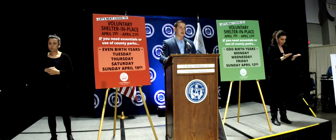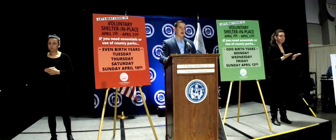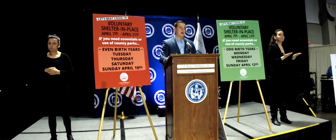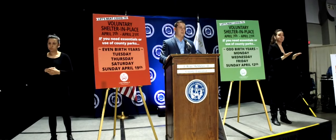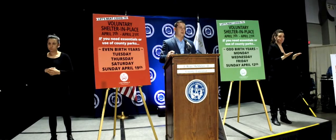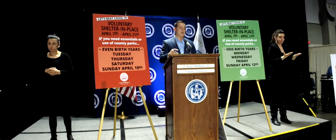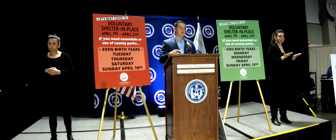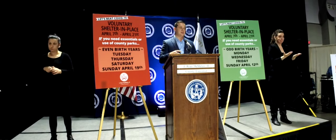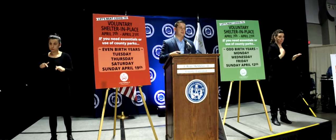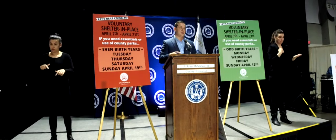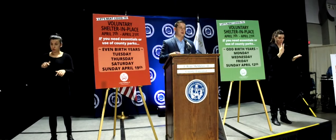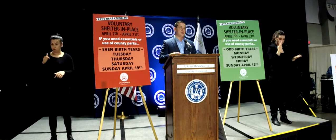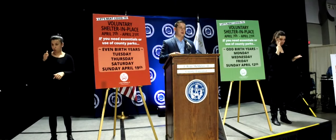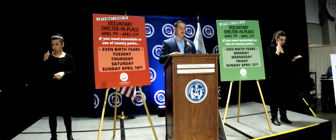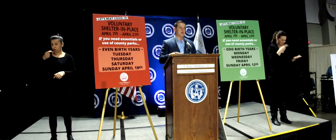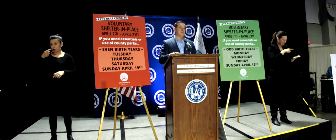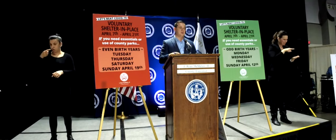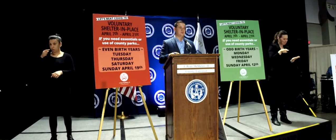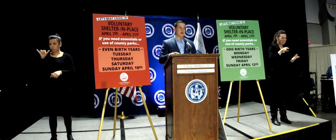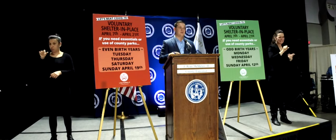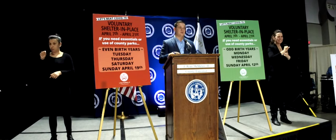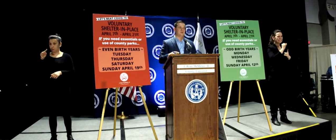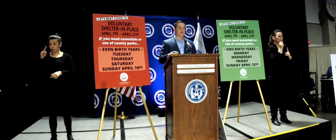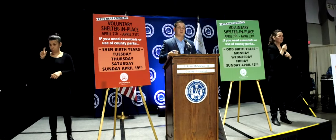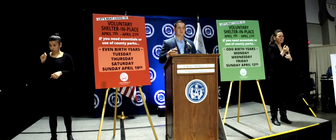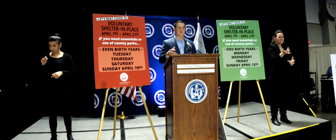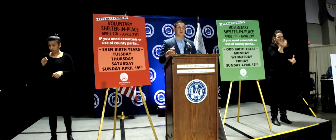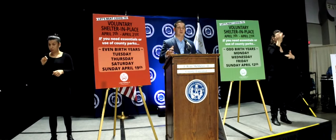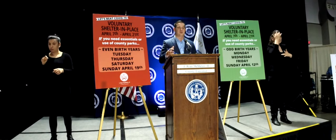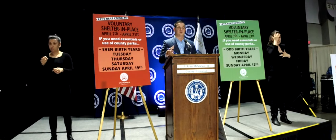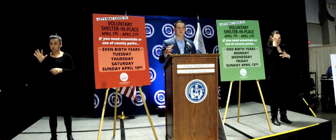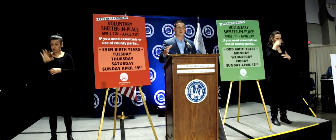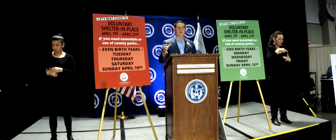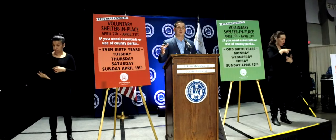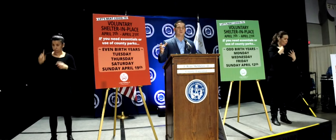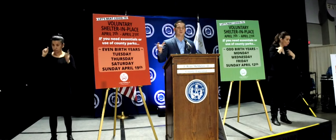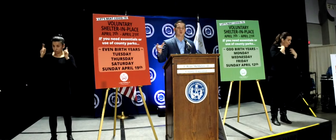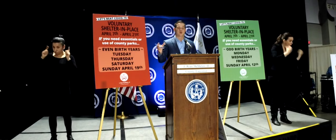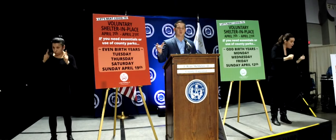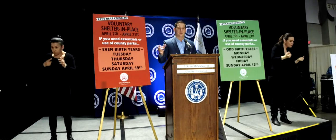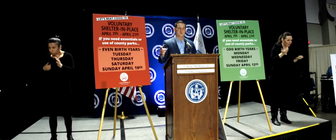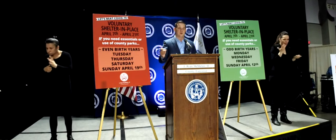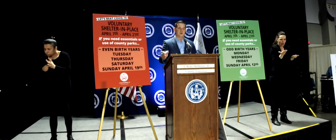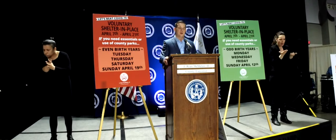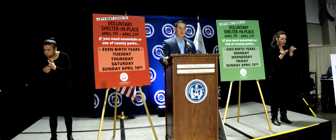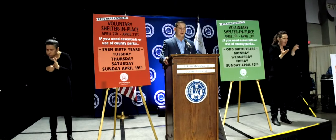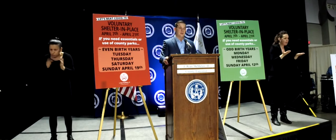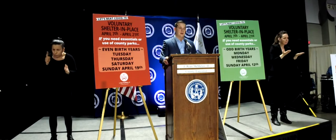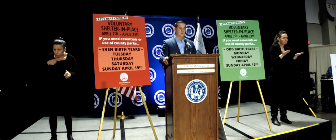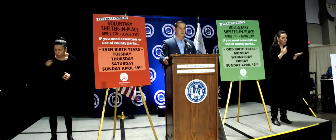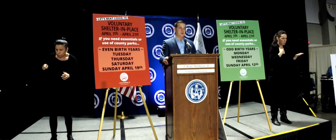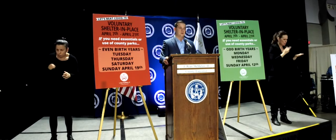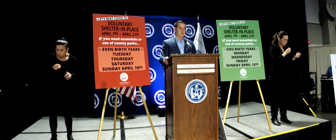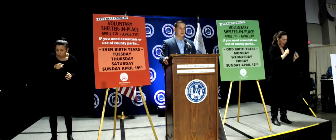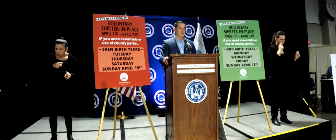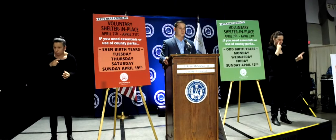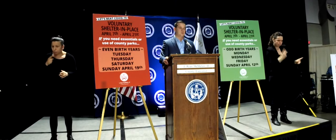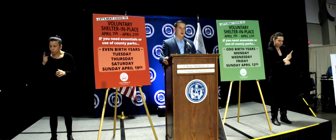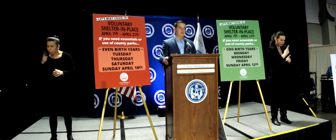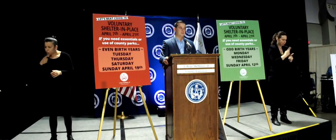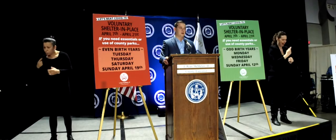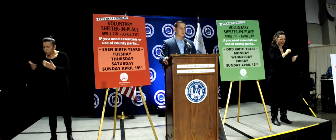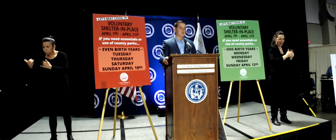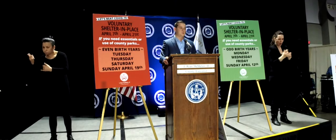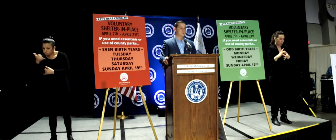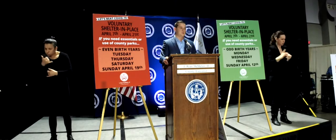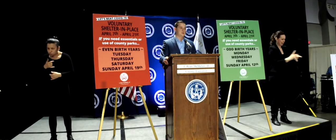cases. We look at how many cases have different types of affiliations with different types of social behavior, and then we